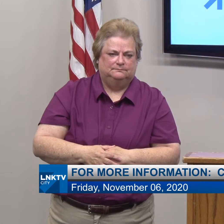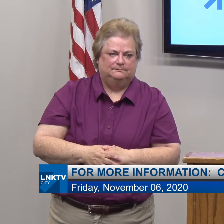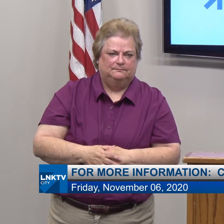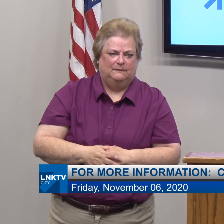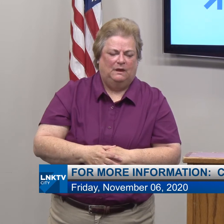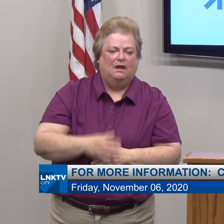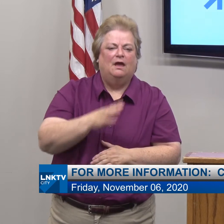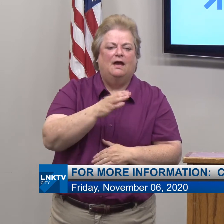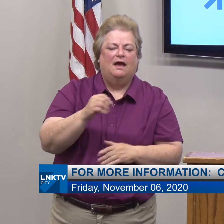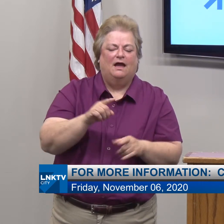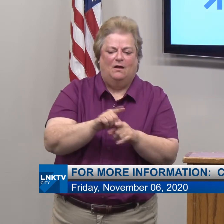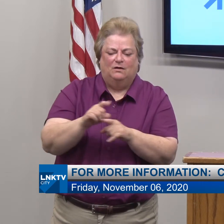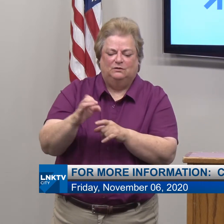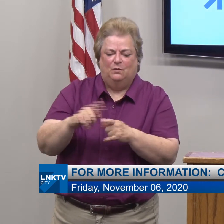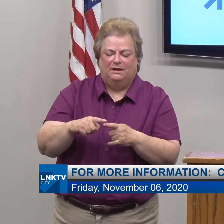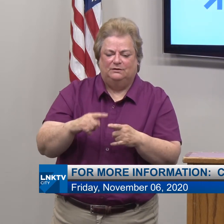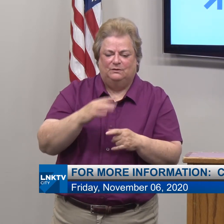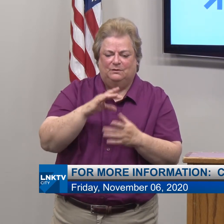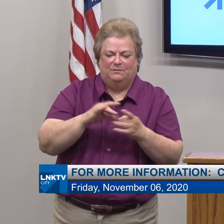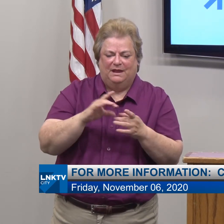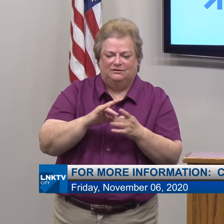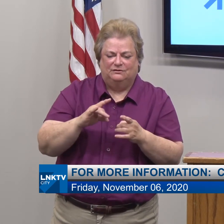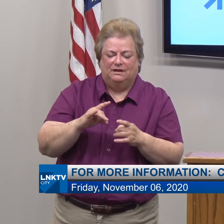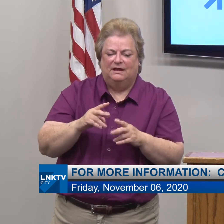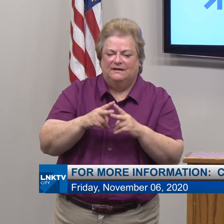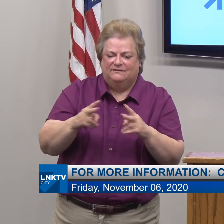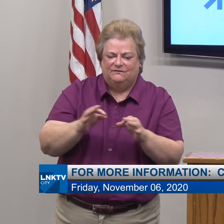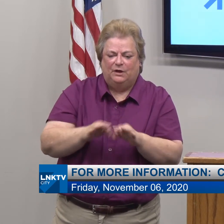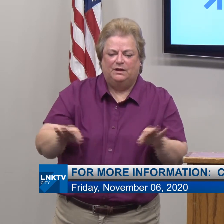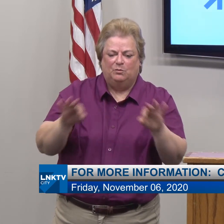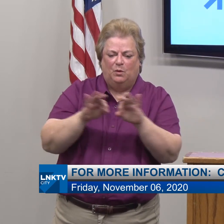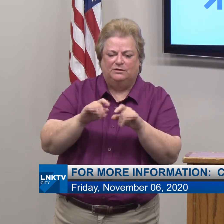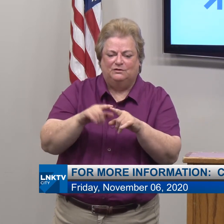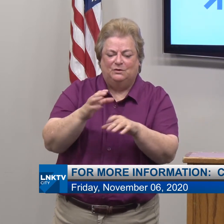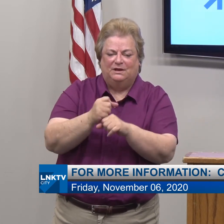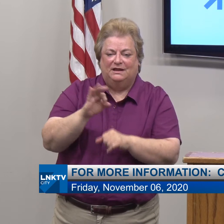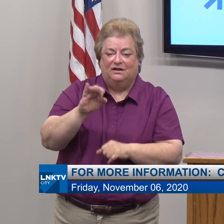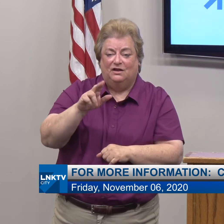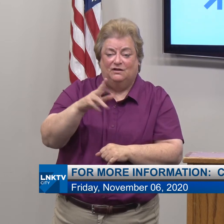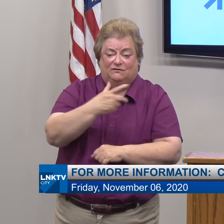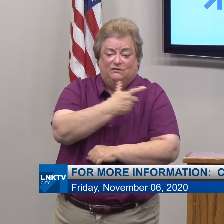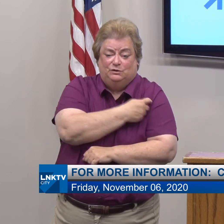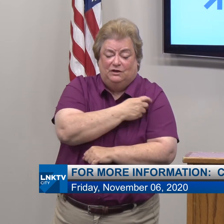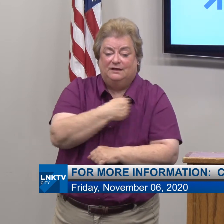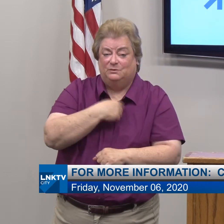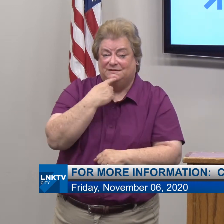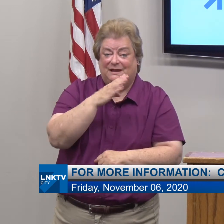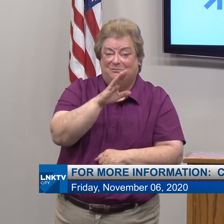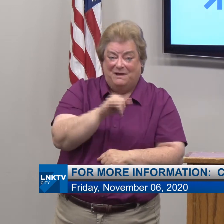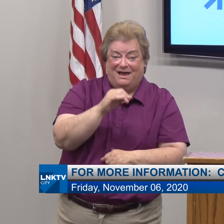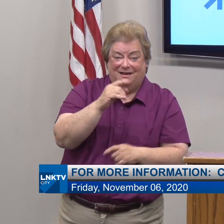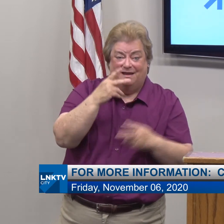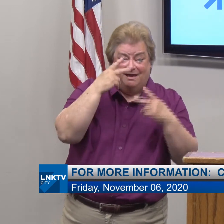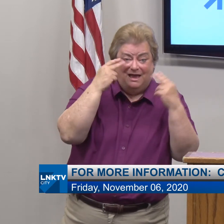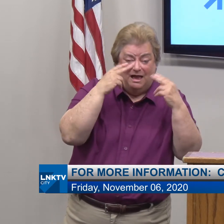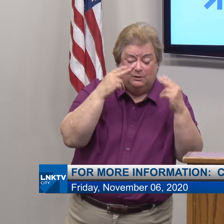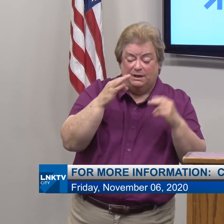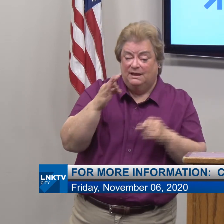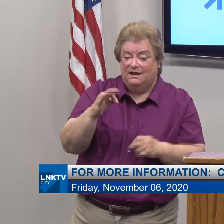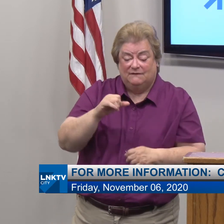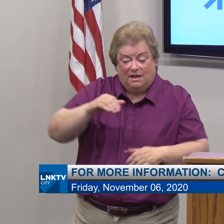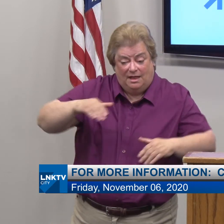And then I wanted to mention that it's really important to get your flu shot. We said by Halloween, but if you haven't done it yet,